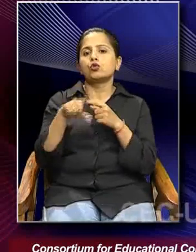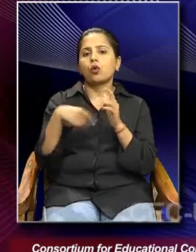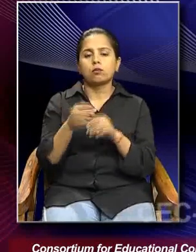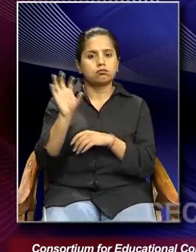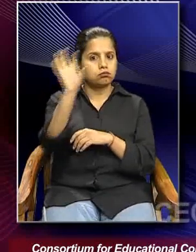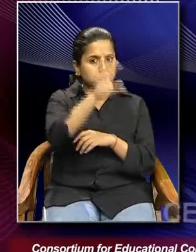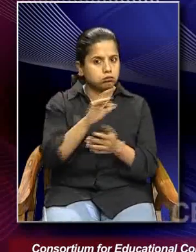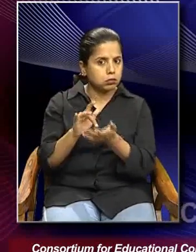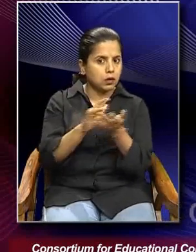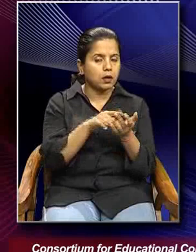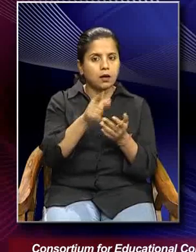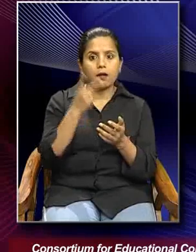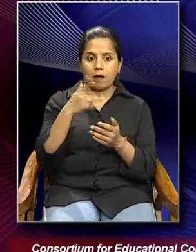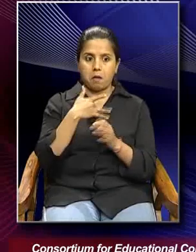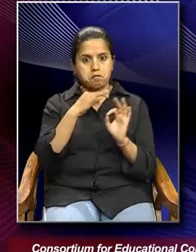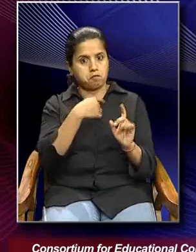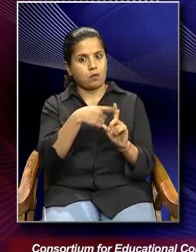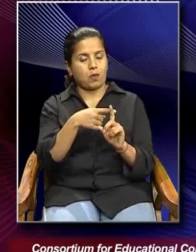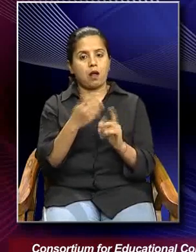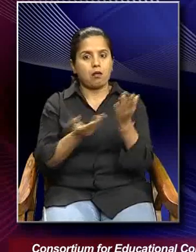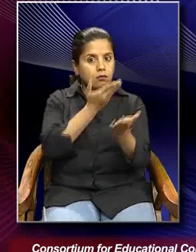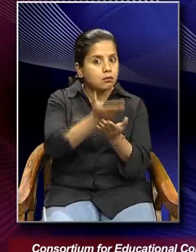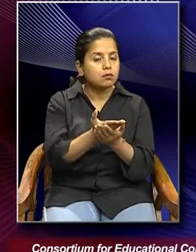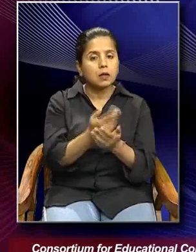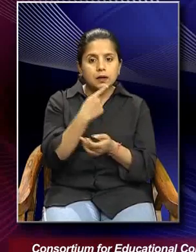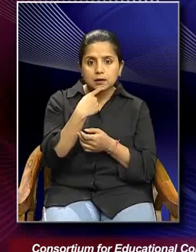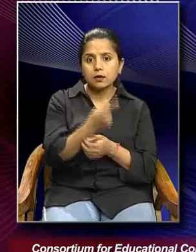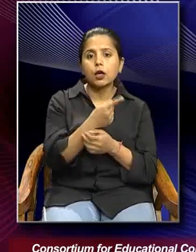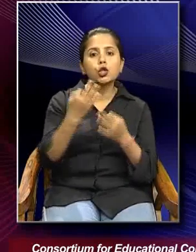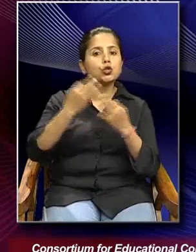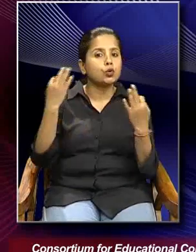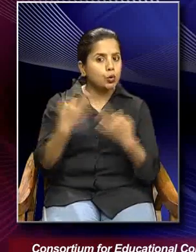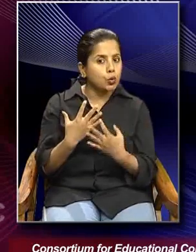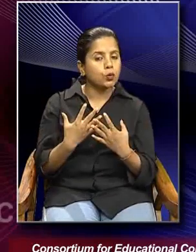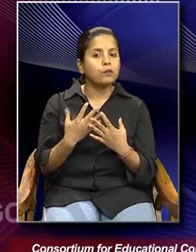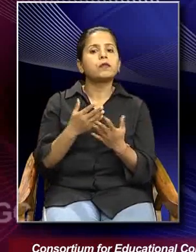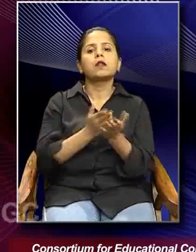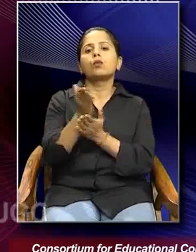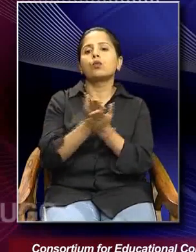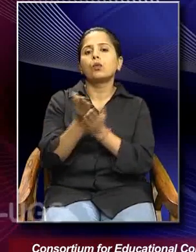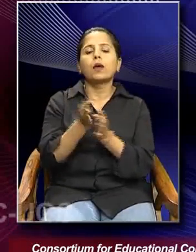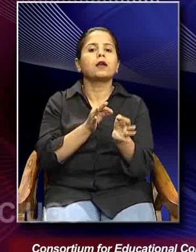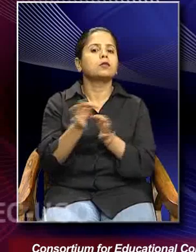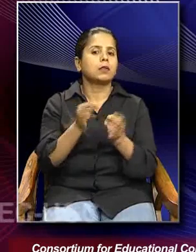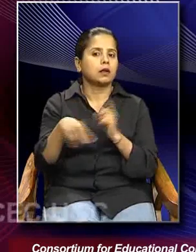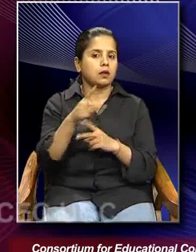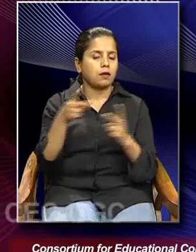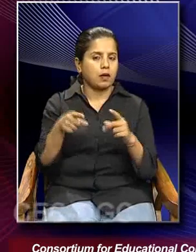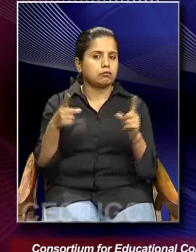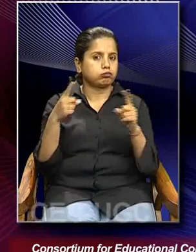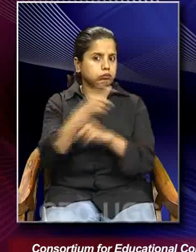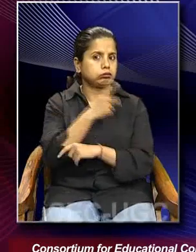to appreciate and propose new ways of explaining these